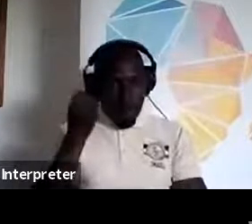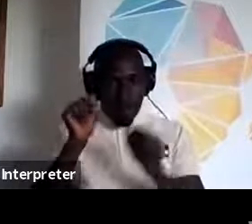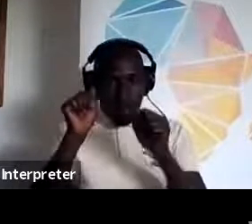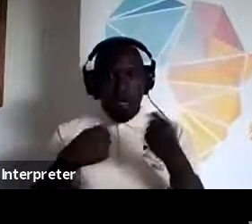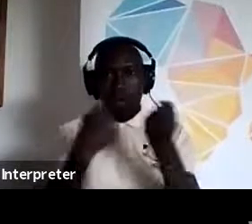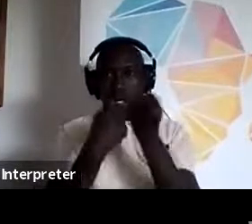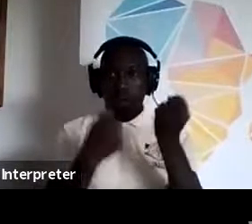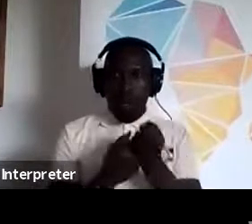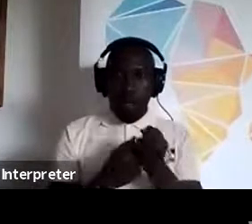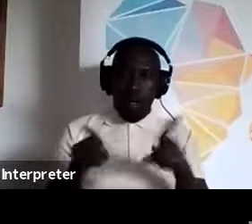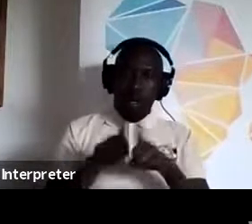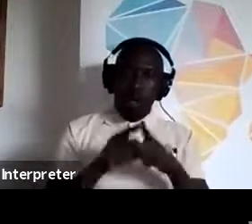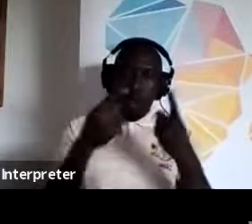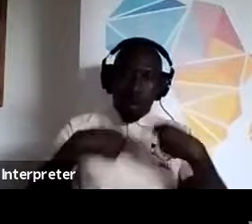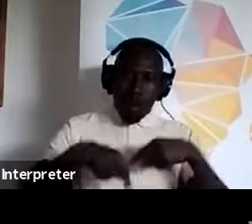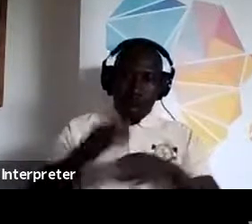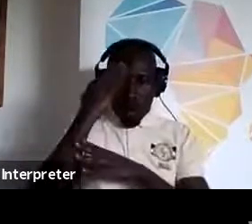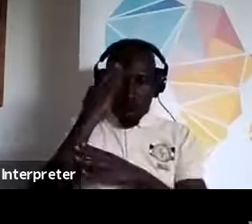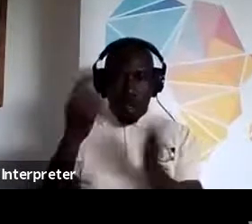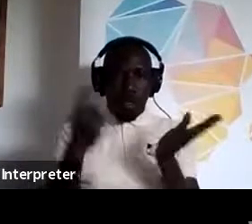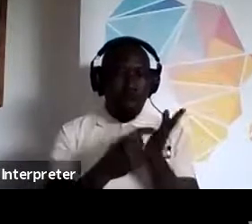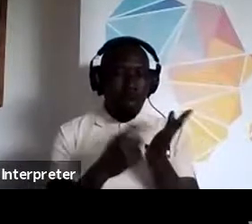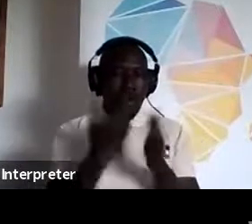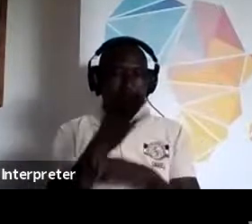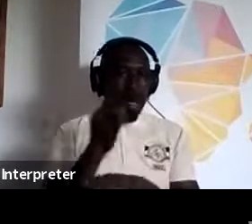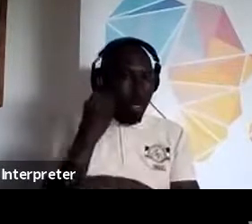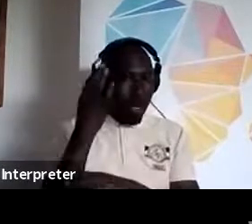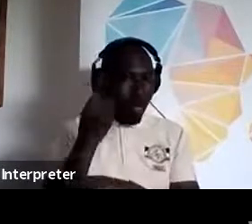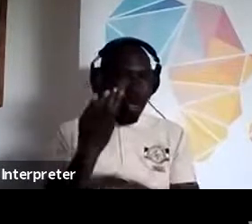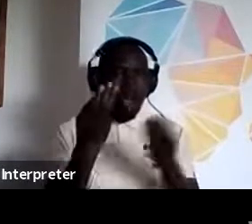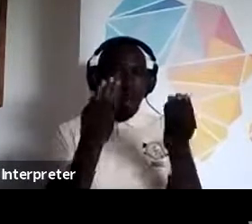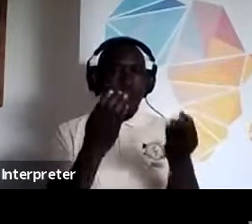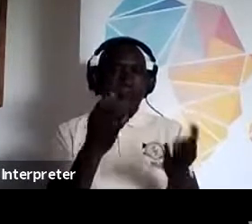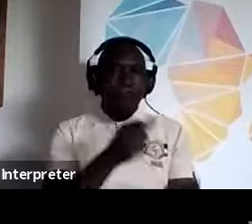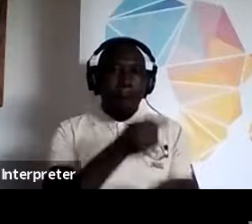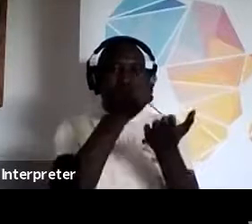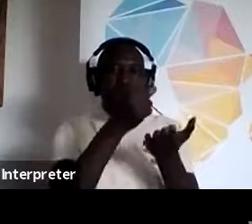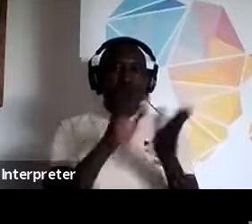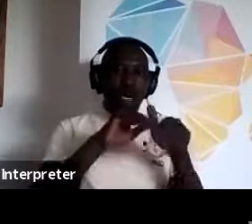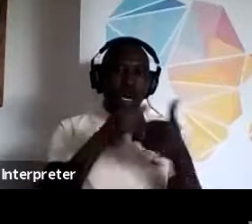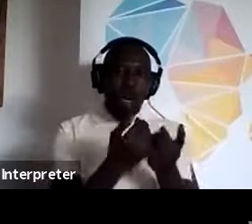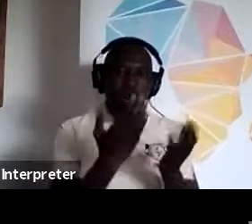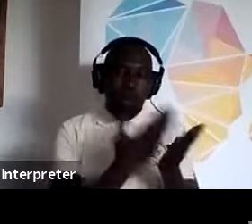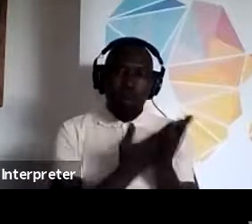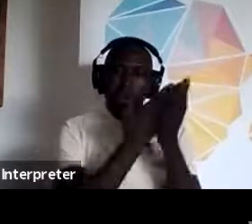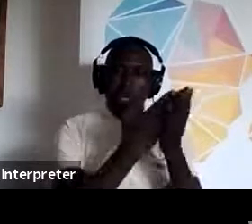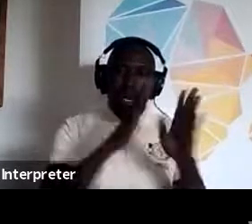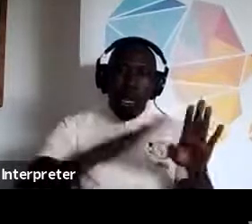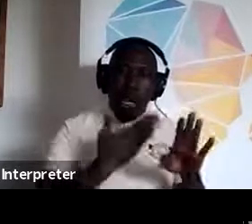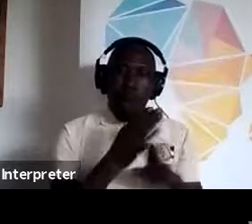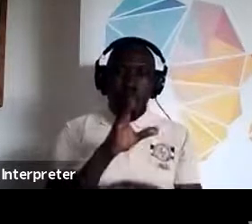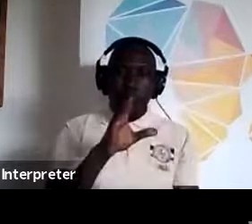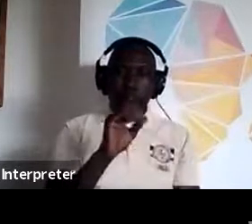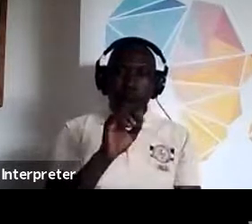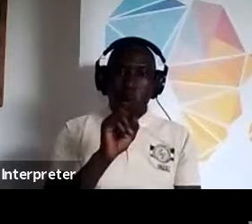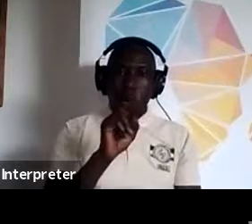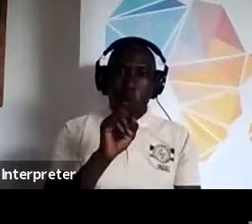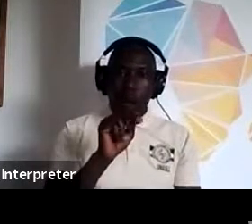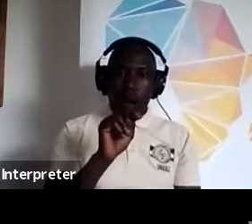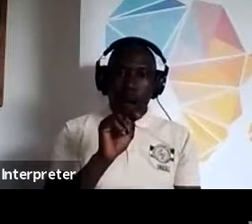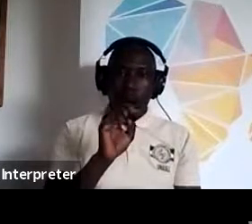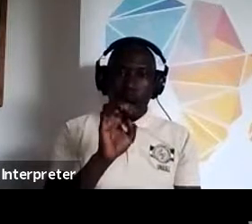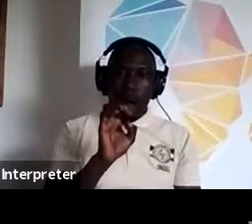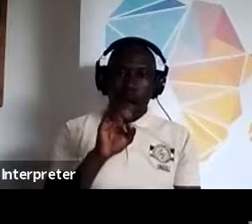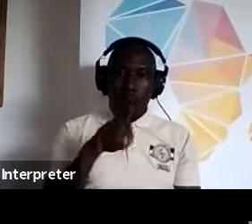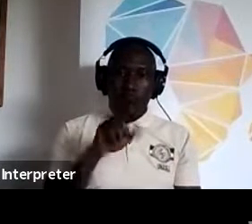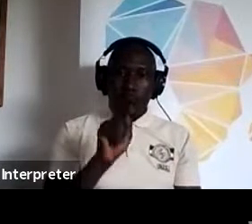supported. And we all know that in Uganda, there's an innovation fund. How do we present our concept to the Innovation Ministry of Science and